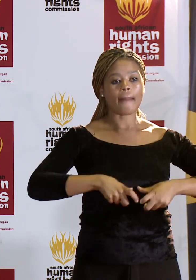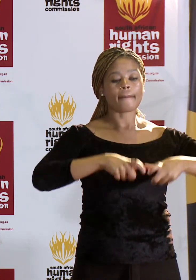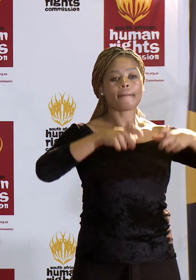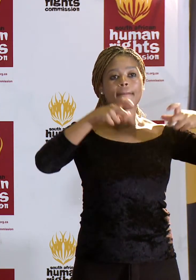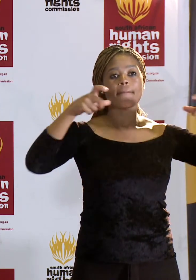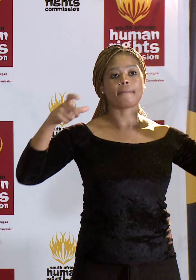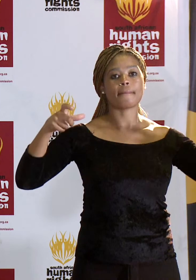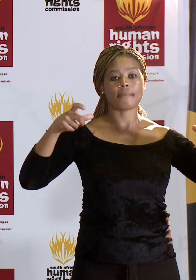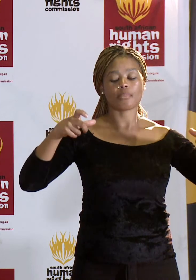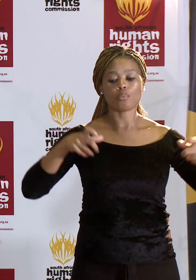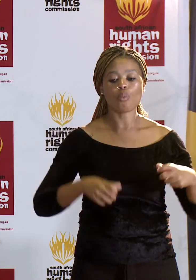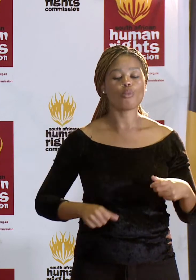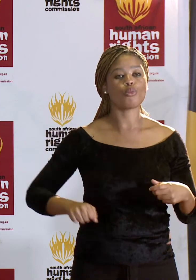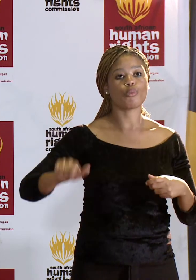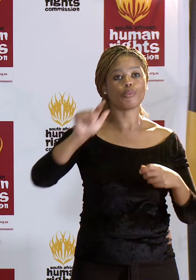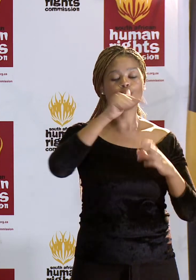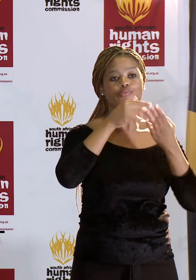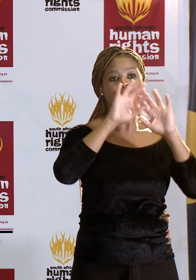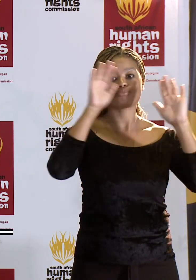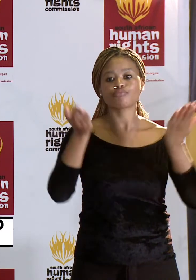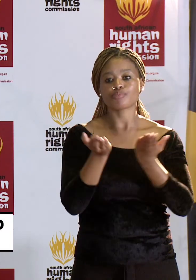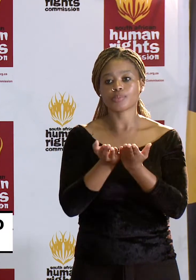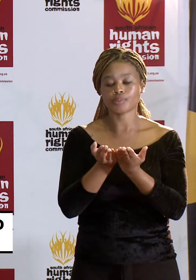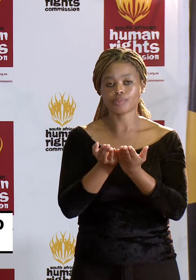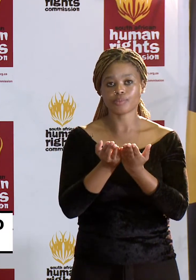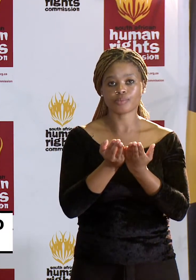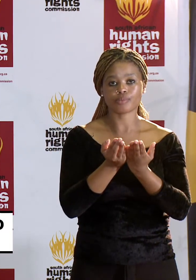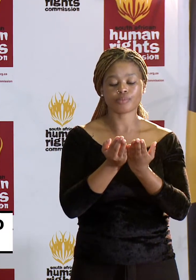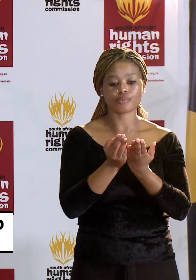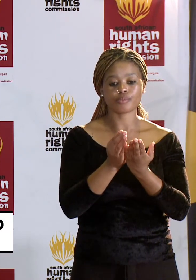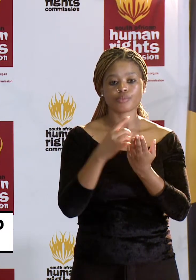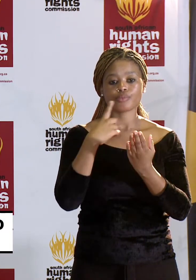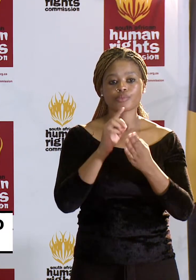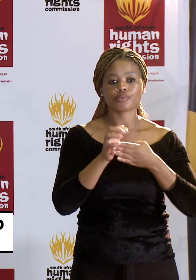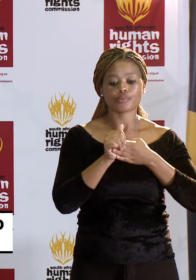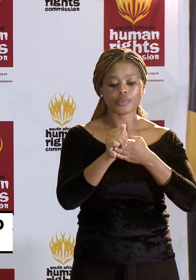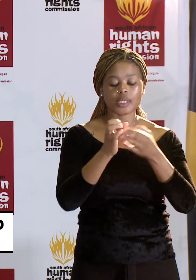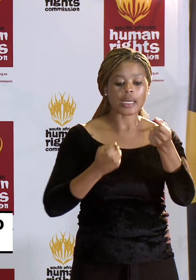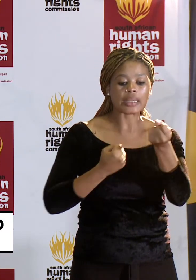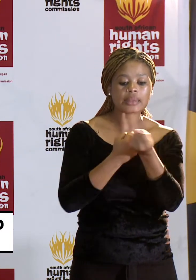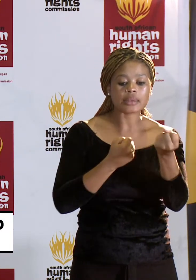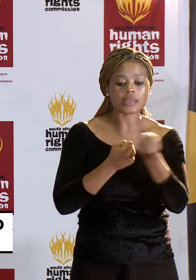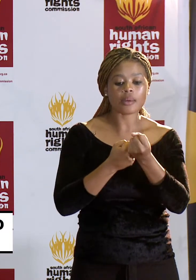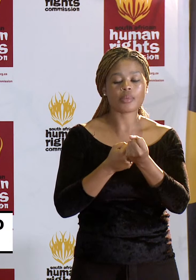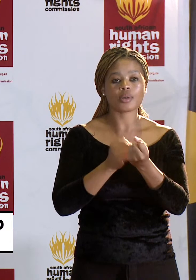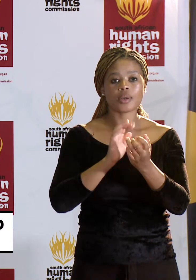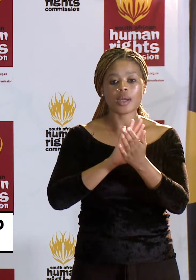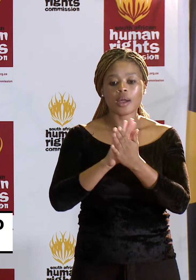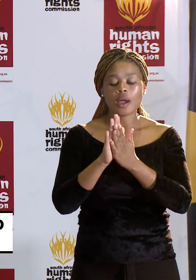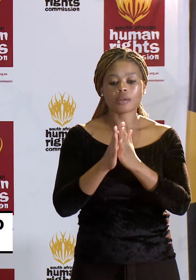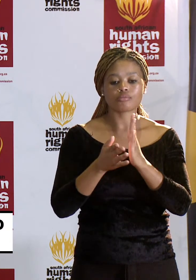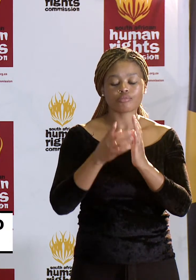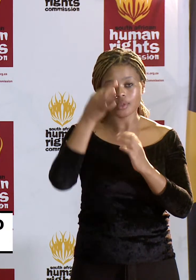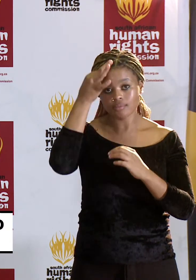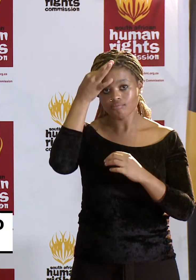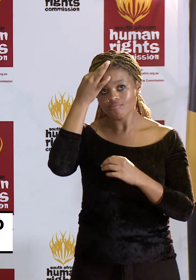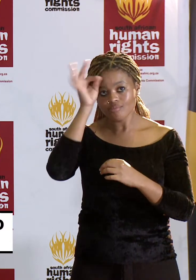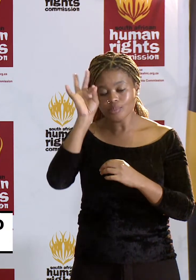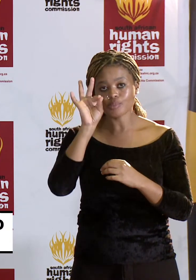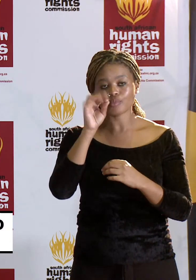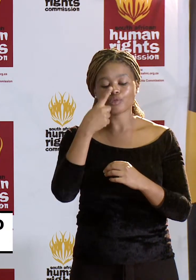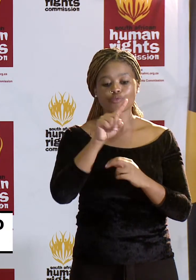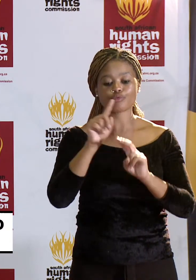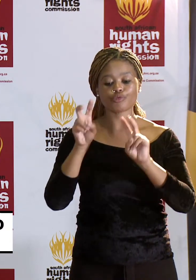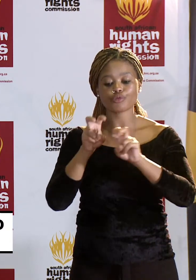audience across the globe, which helped to galvanize support and pressure the government to address